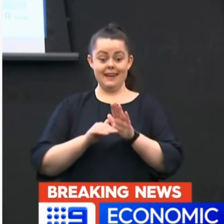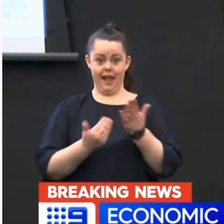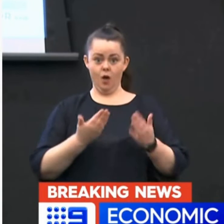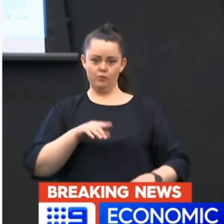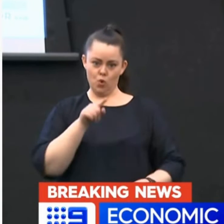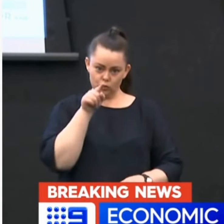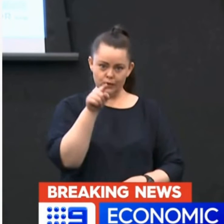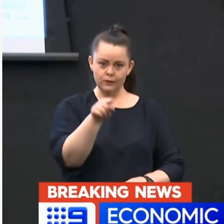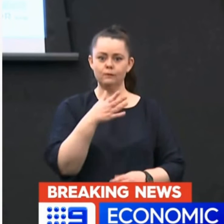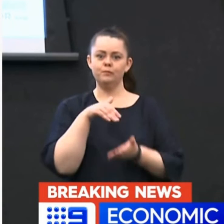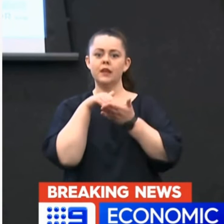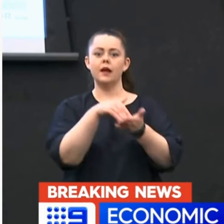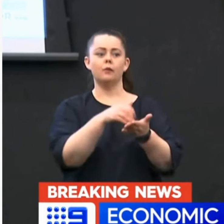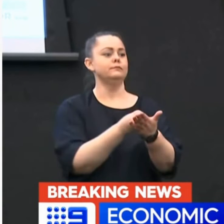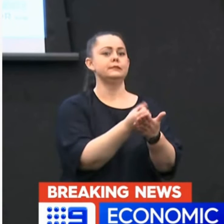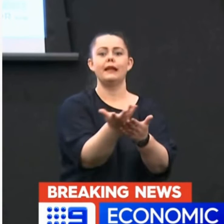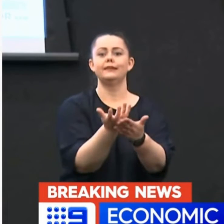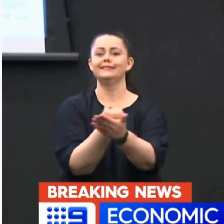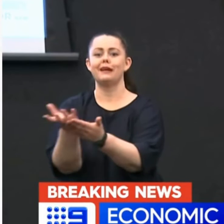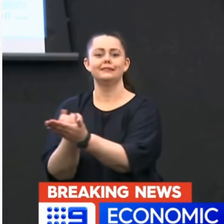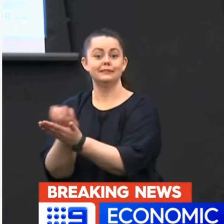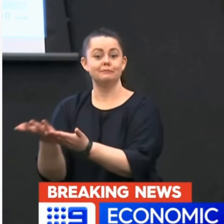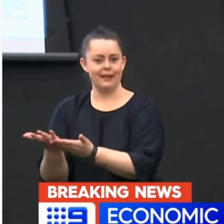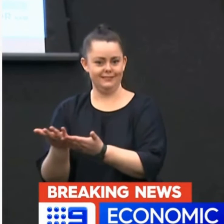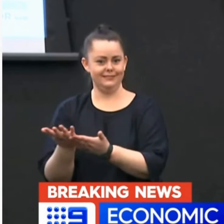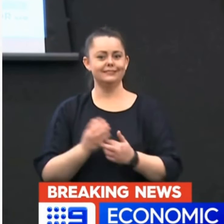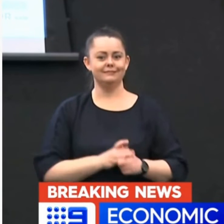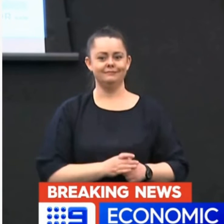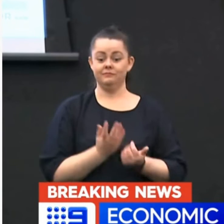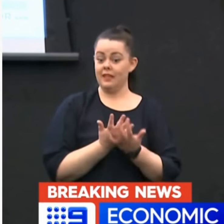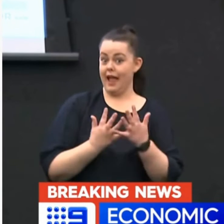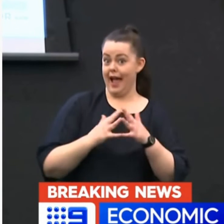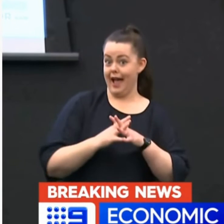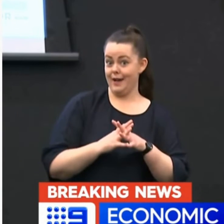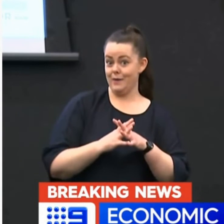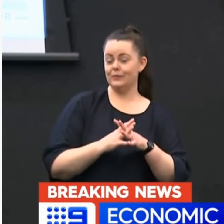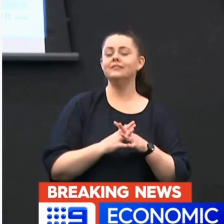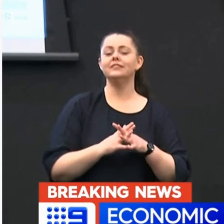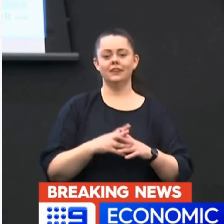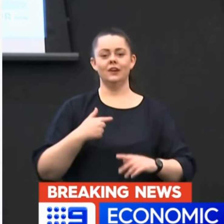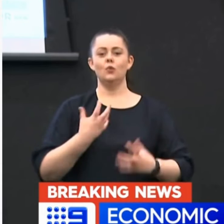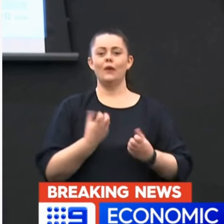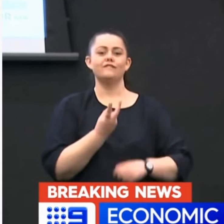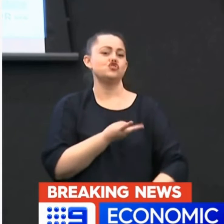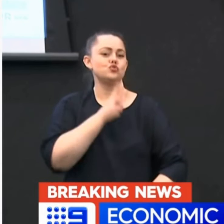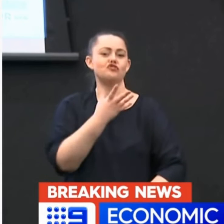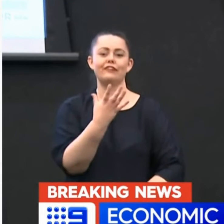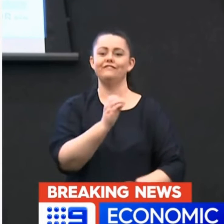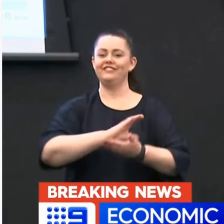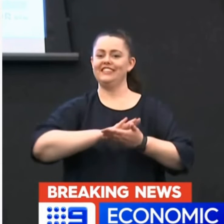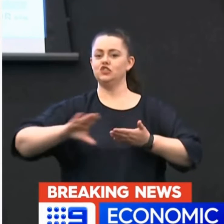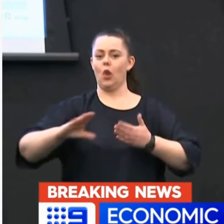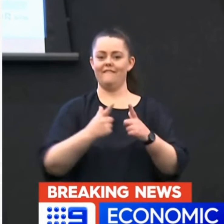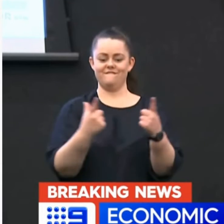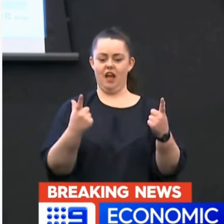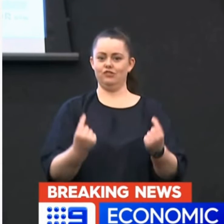South Wales economy through our recovery in 2022. So today we're announcing a $250 parent voucher